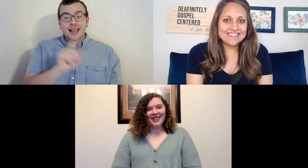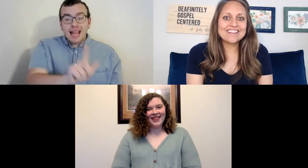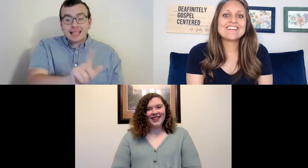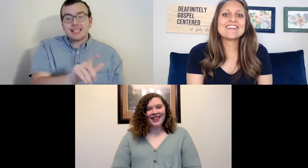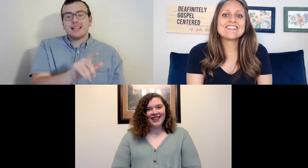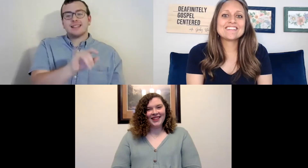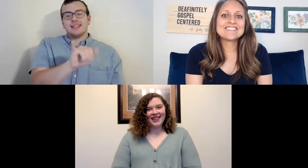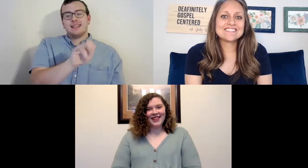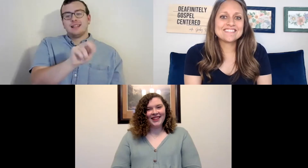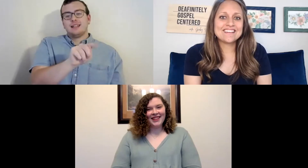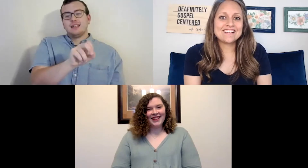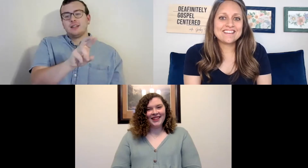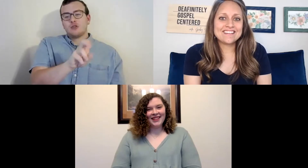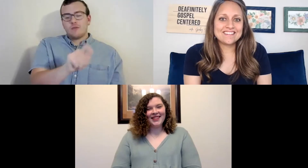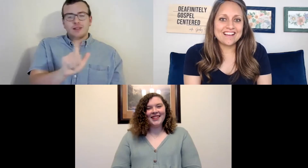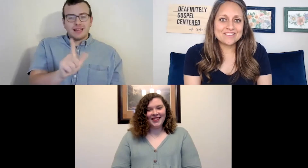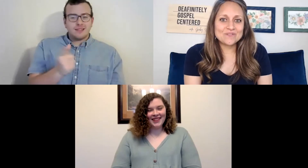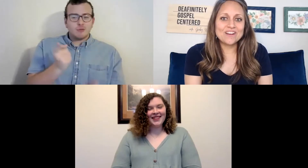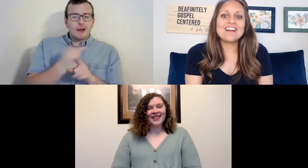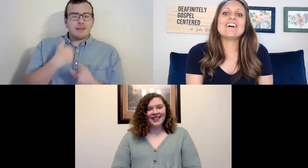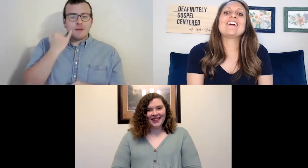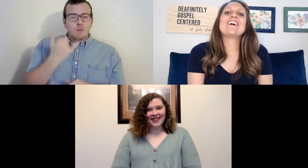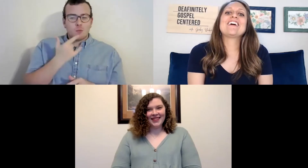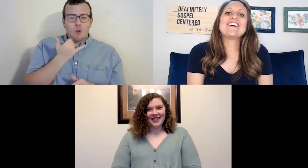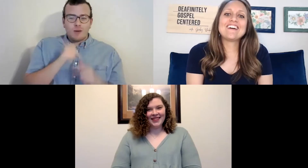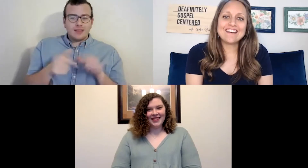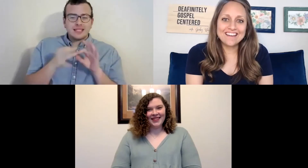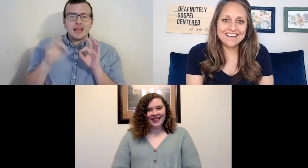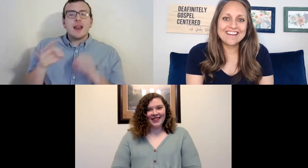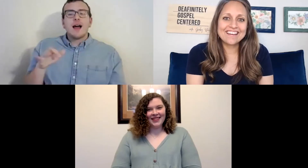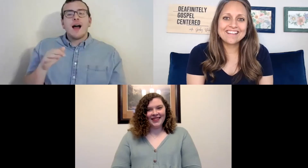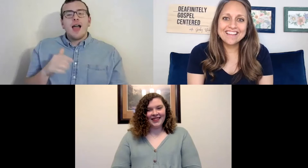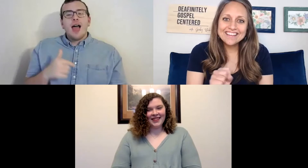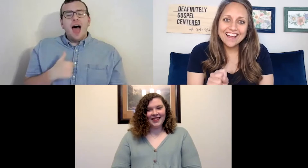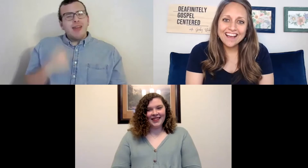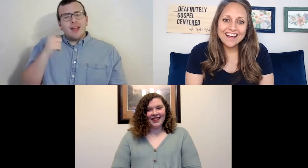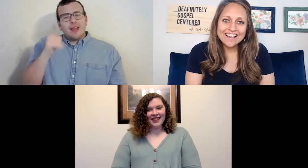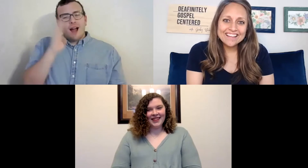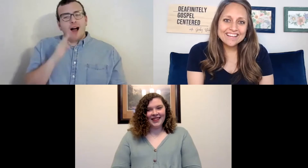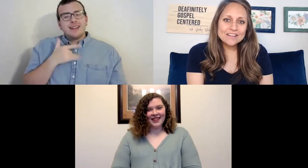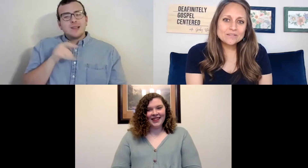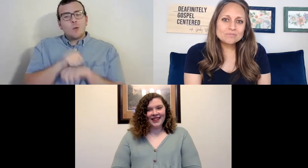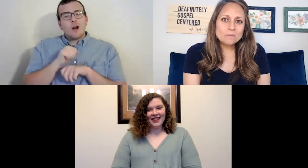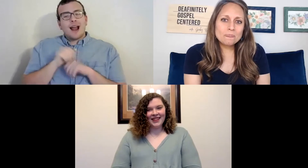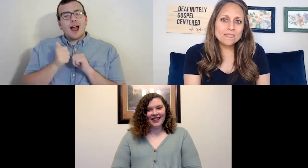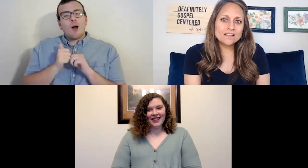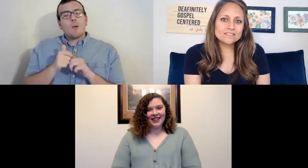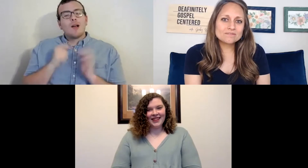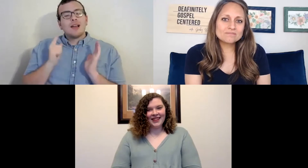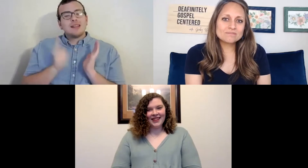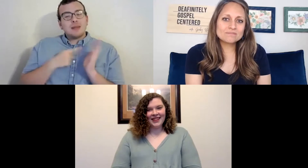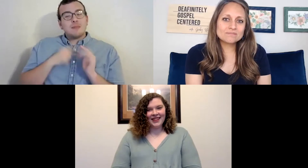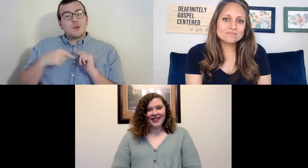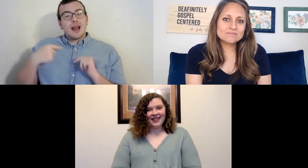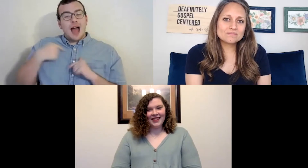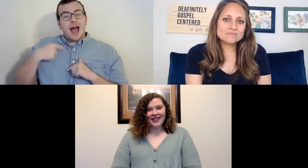it really just depends. I really feel like God really works on us, and sometimes I want alone